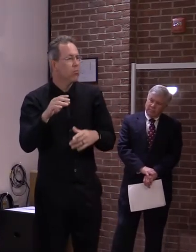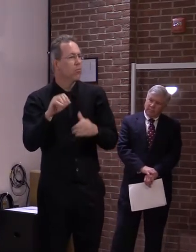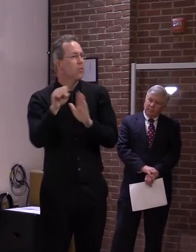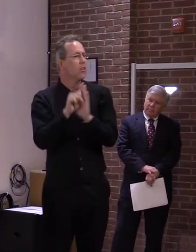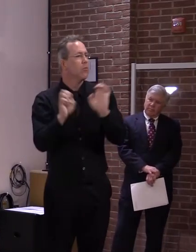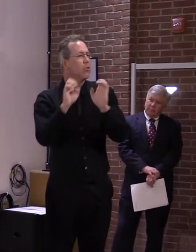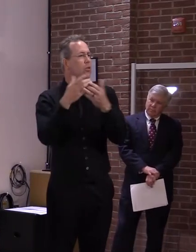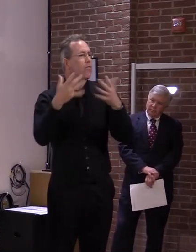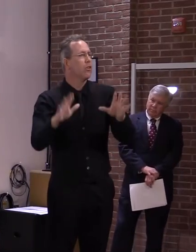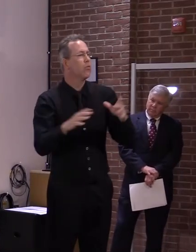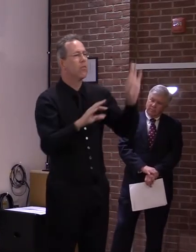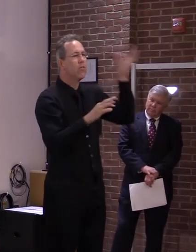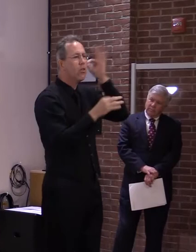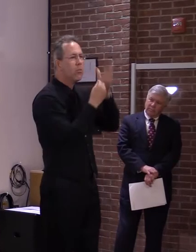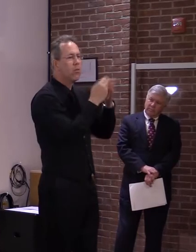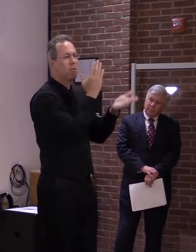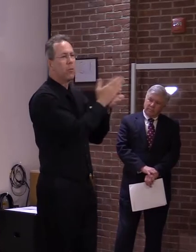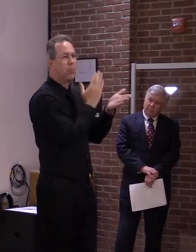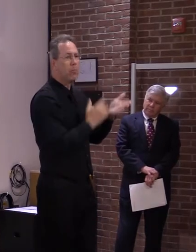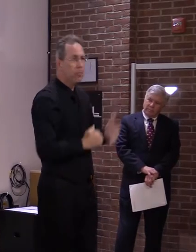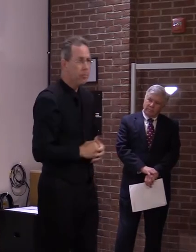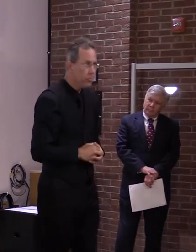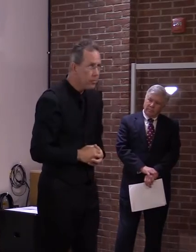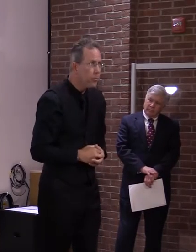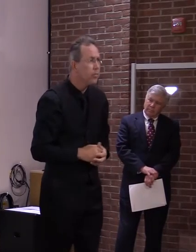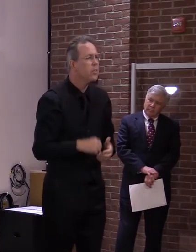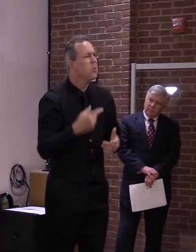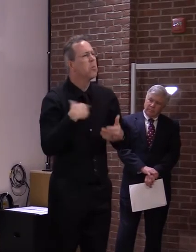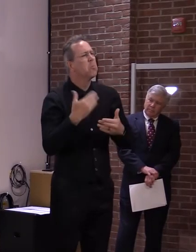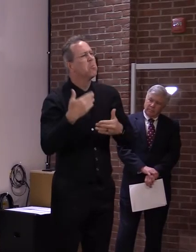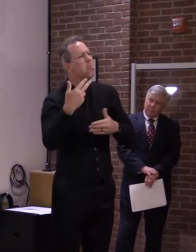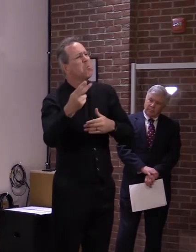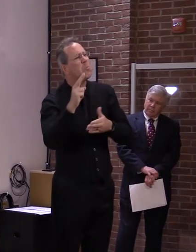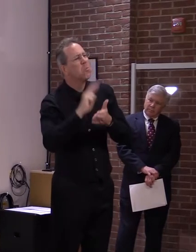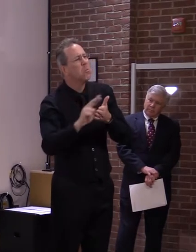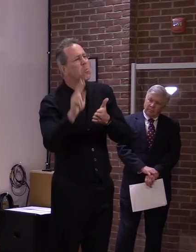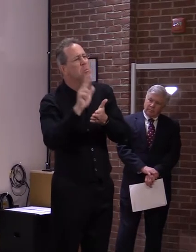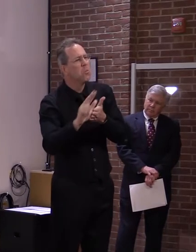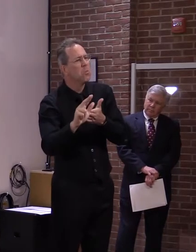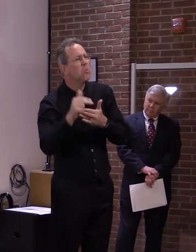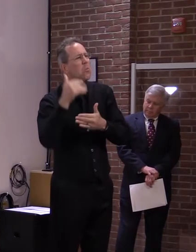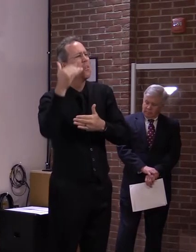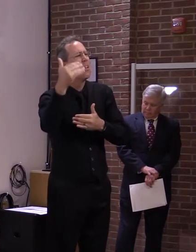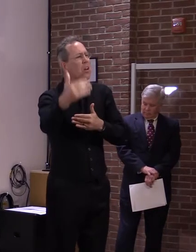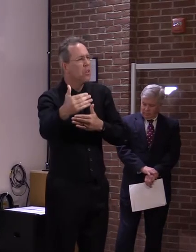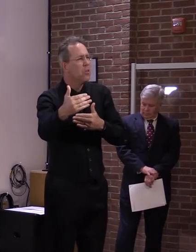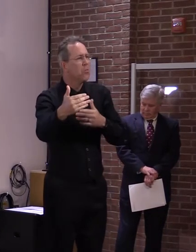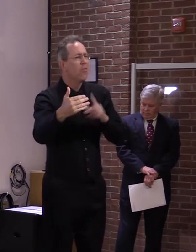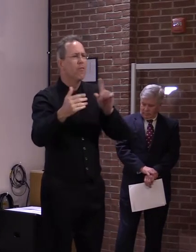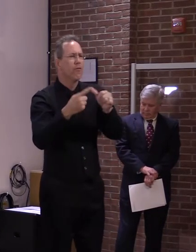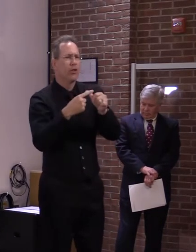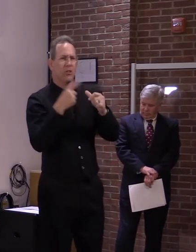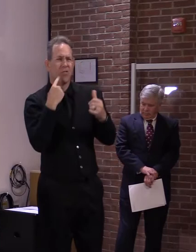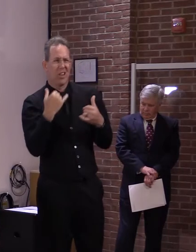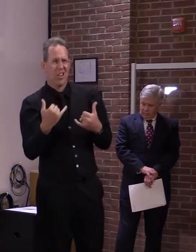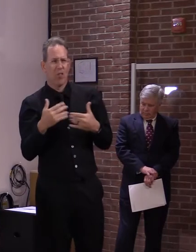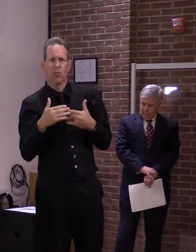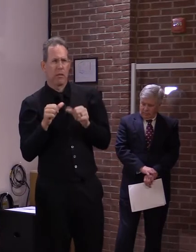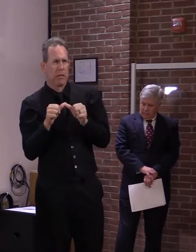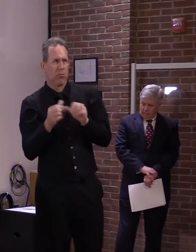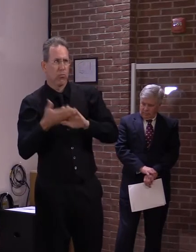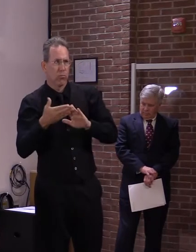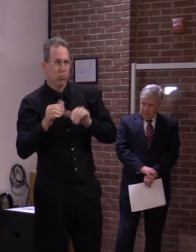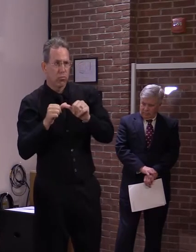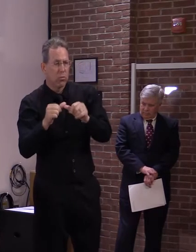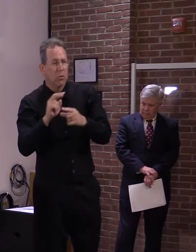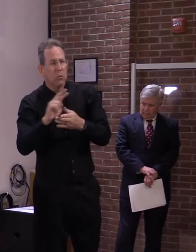something of that nature. So it won't end at the same time, but it will be shortly after. Okay. I mean, one thing that comes to